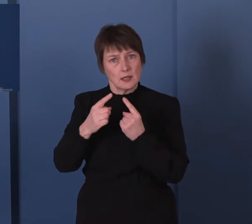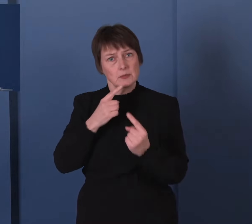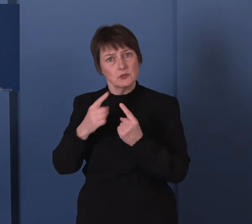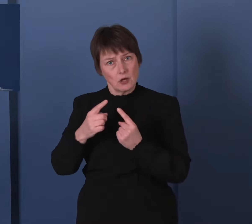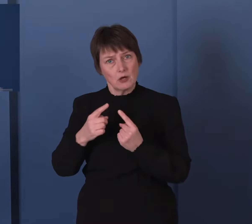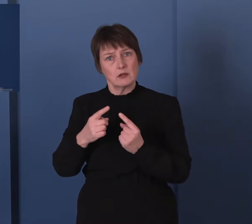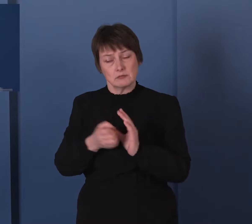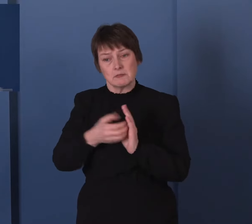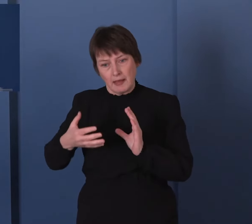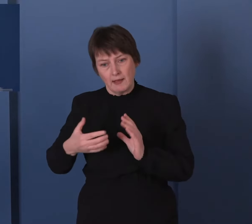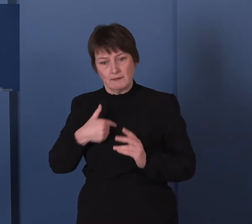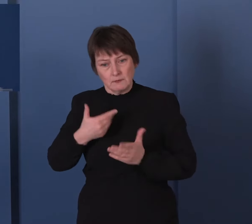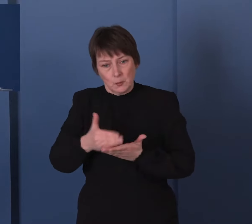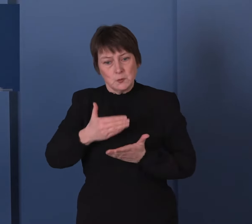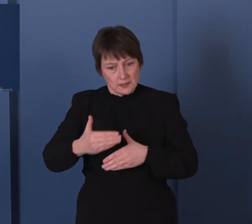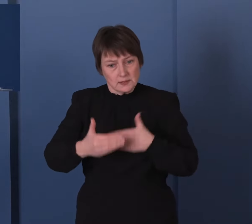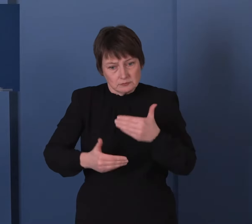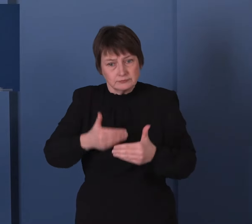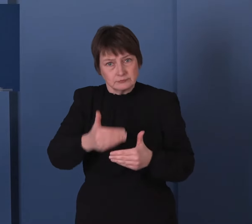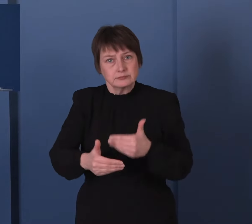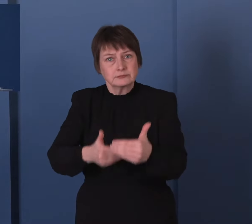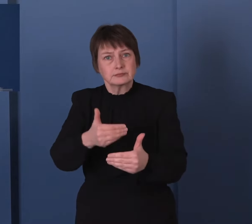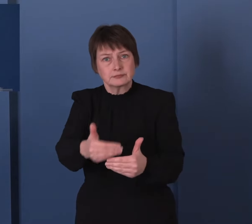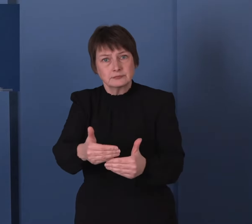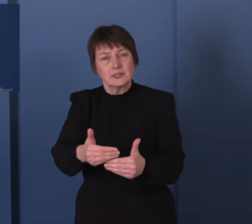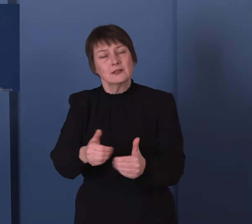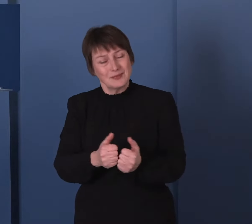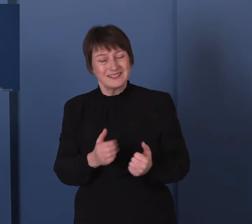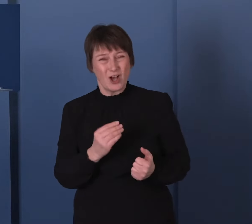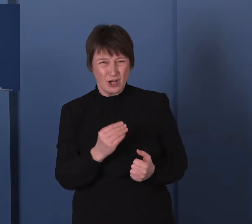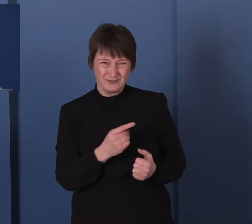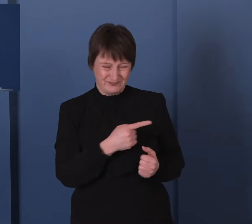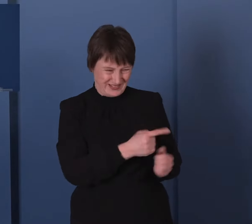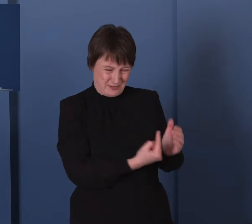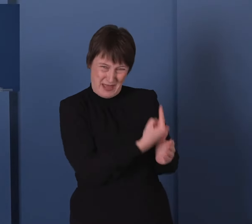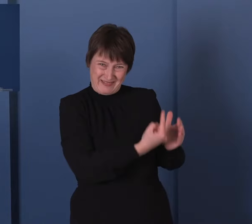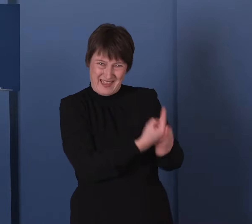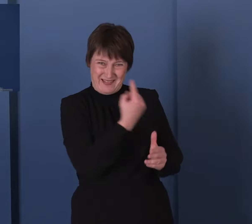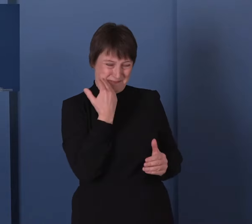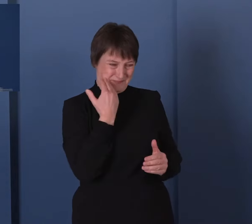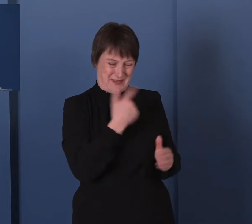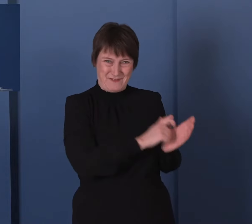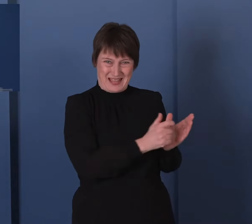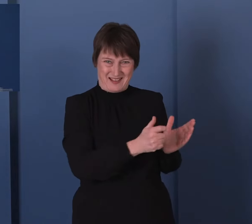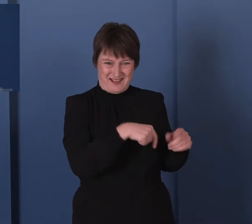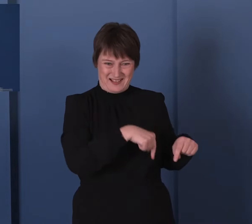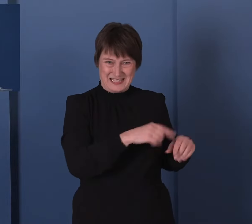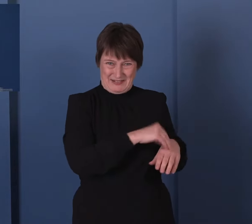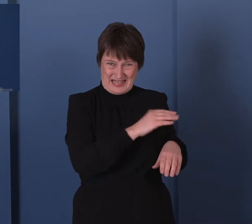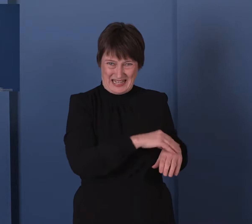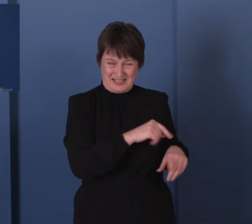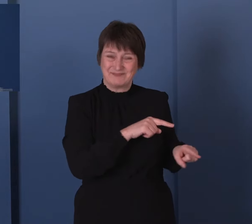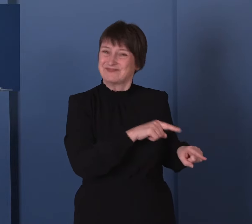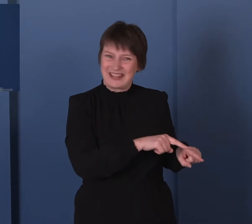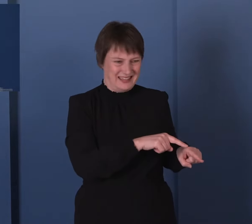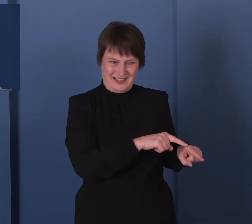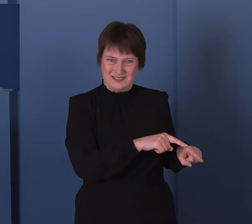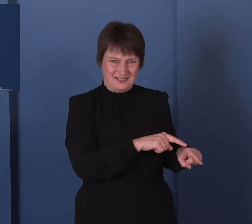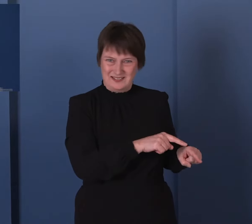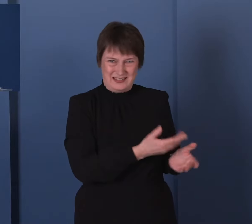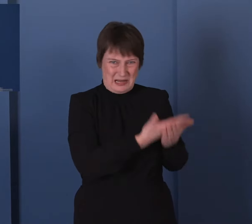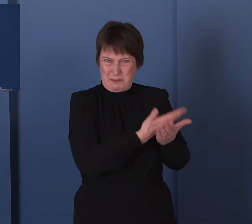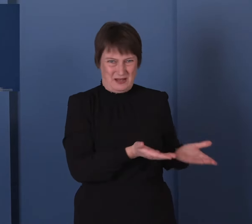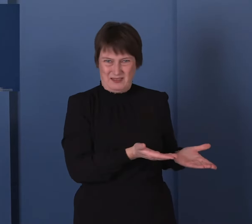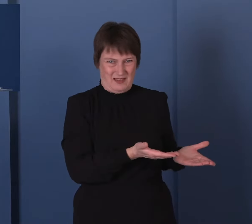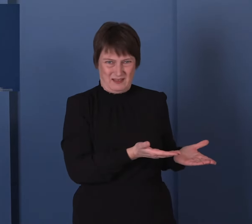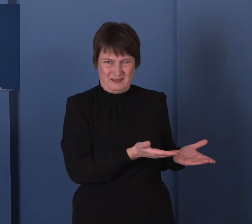the last week's events have not been fruitful. That's obvious to state. And that's why I think we need to get back